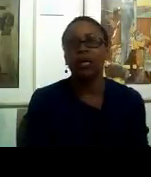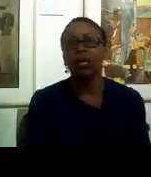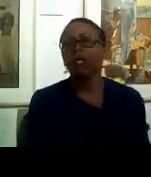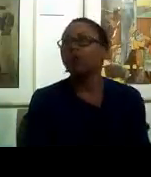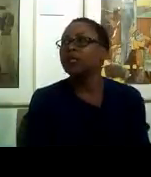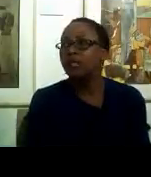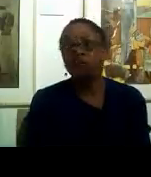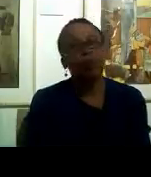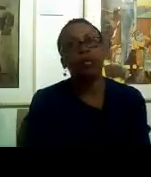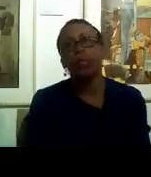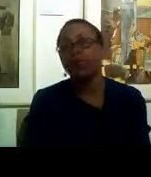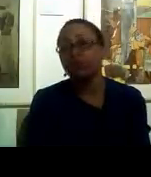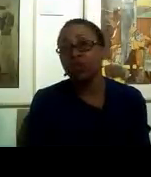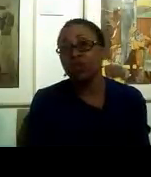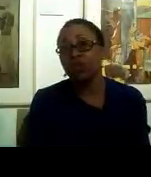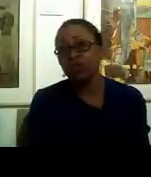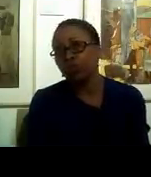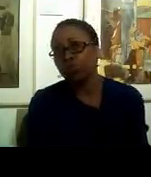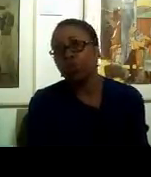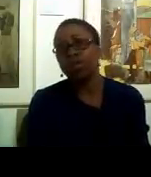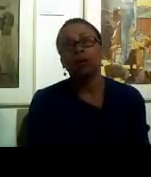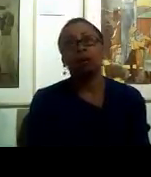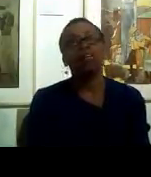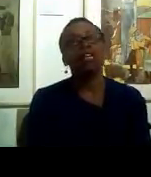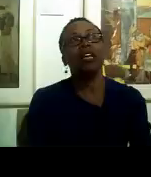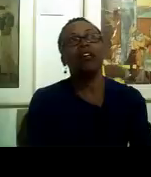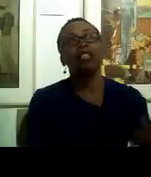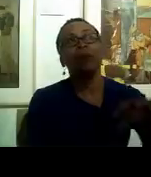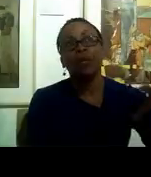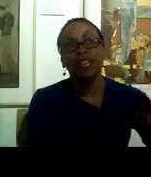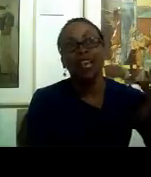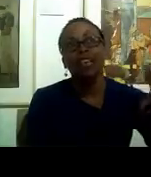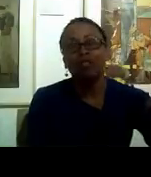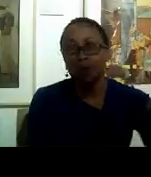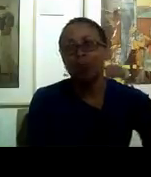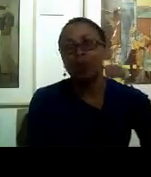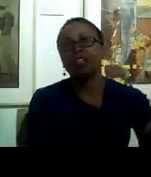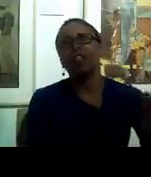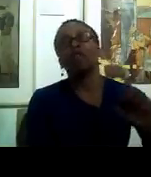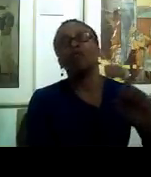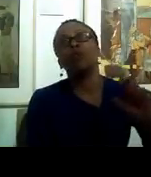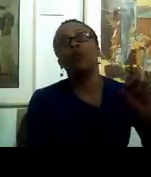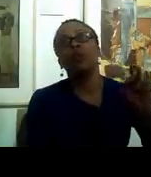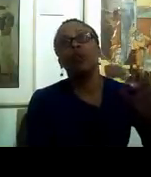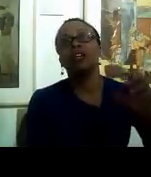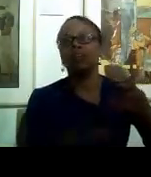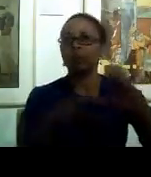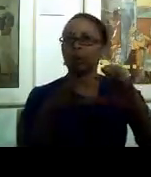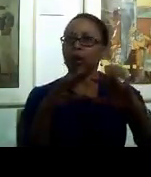he celebrated the blues and the jazz in his work, but deeply in the work, if you were to look at